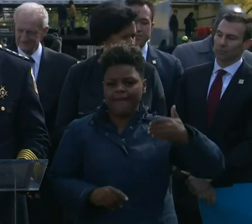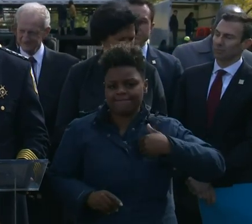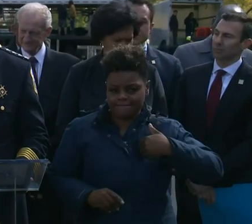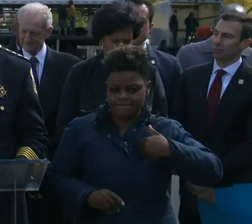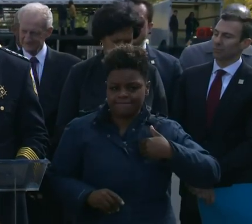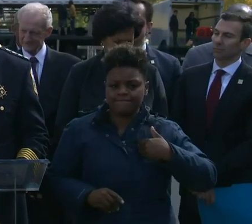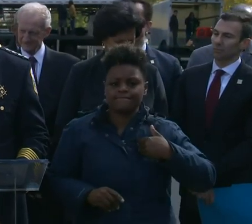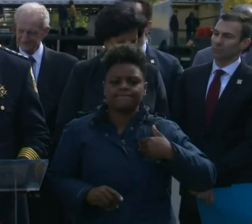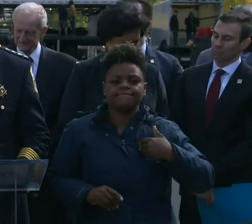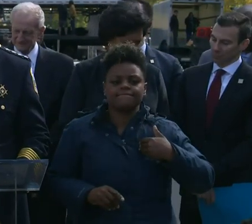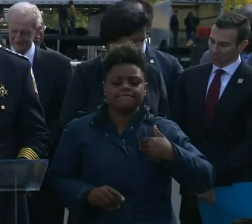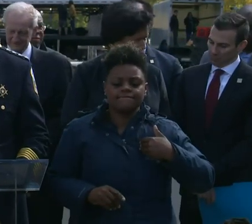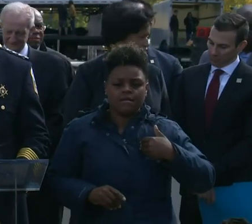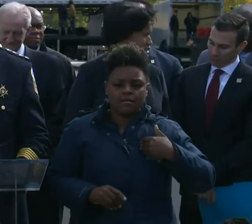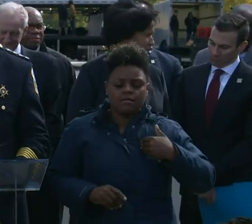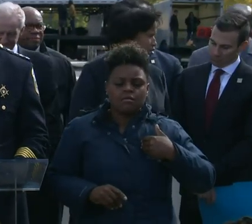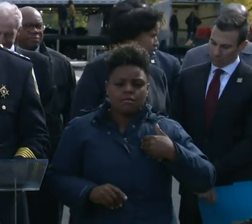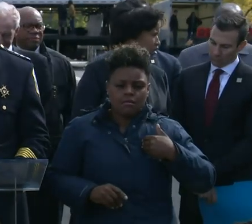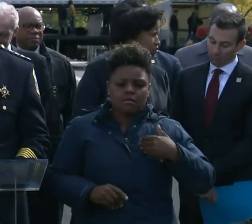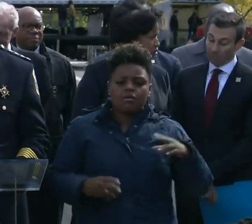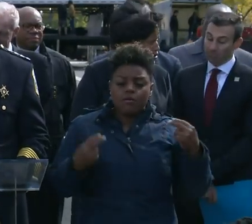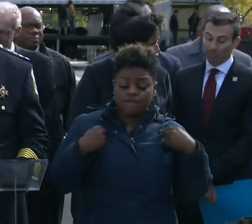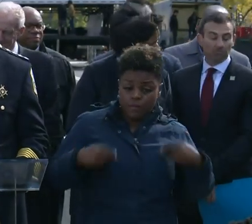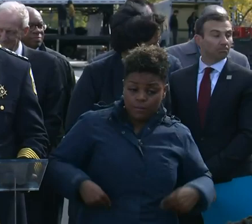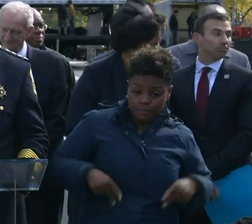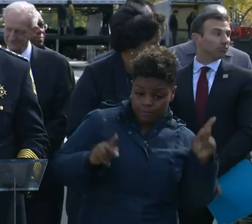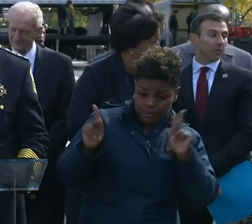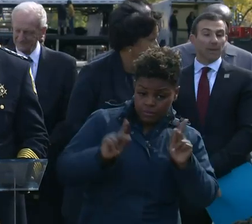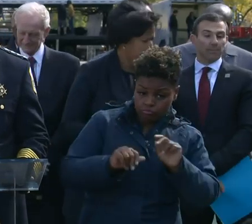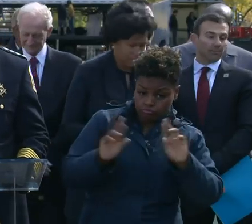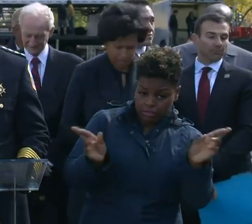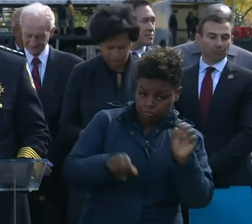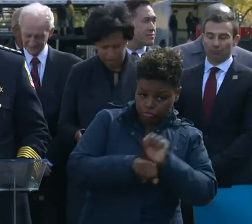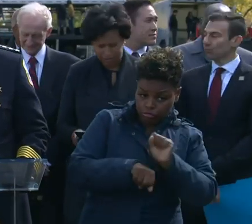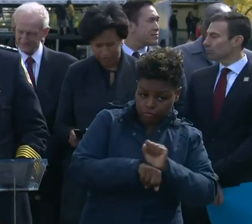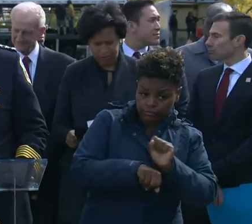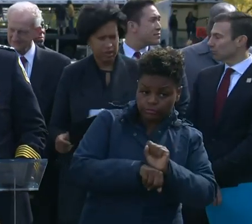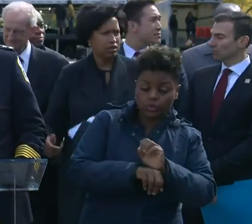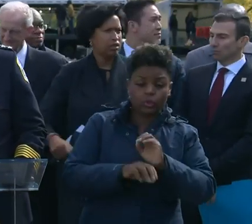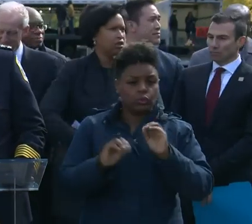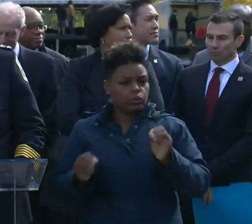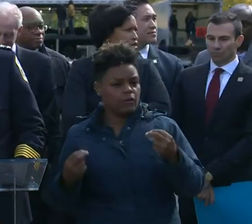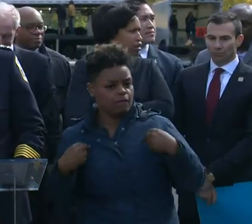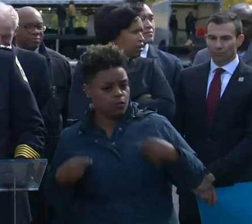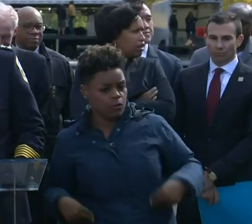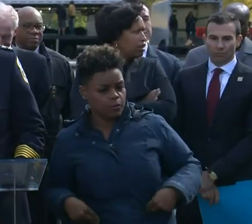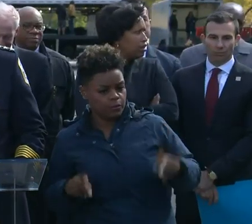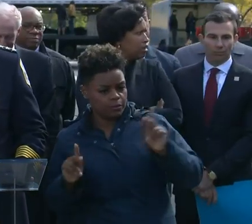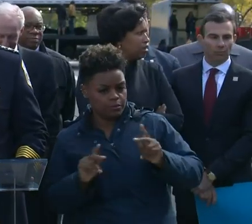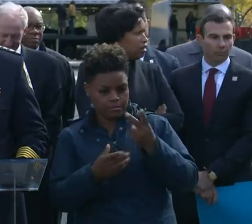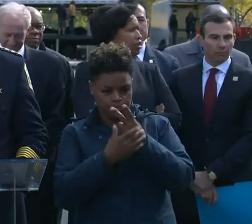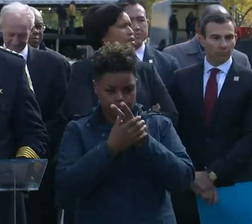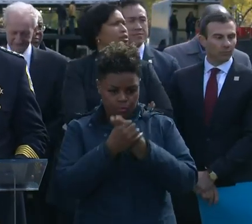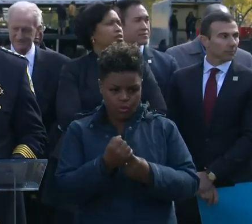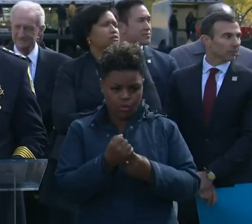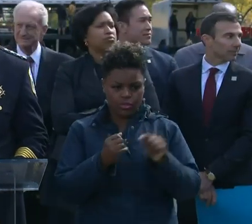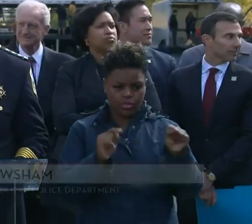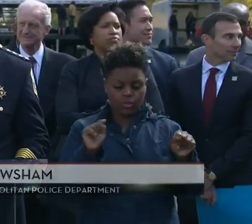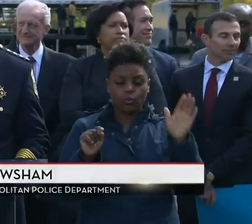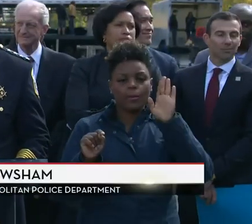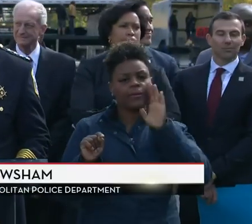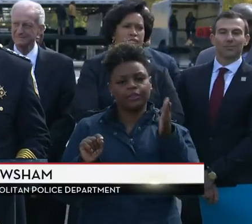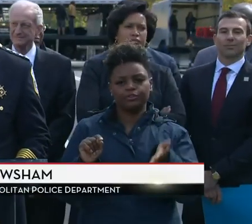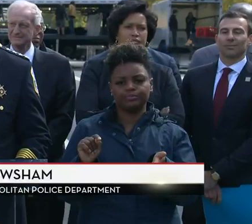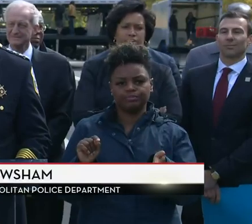event. And then lastly, just as you've heard me say before, folks, if they see something suspicious, please